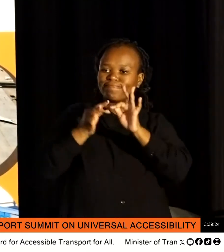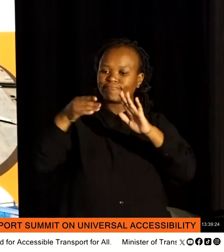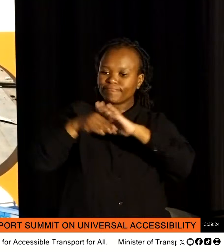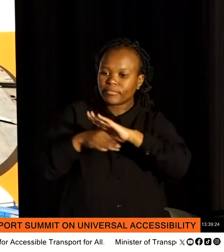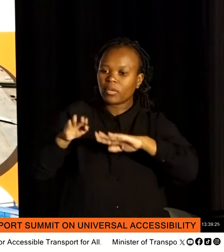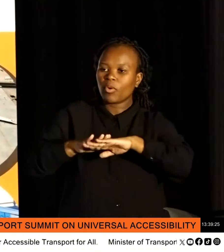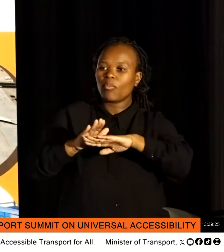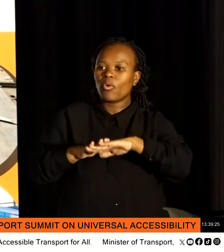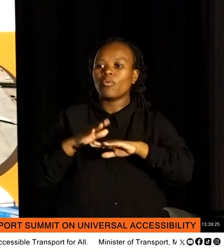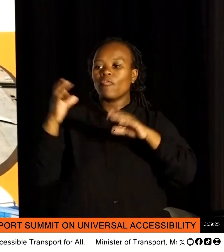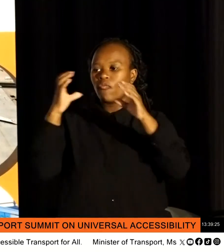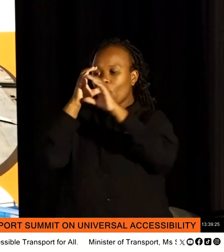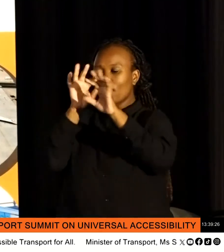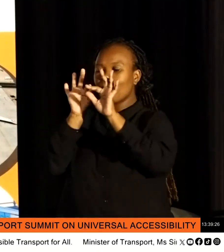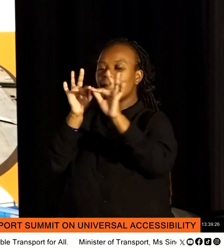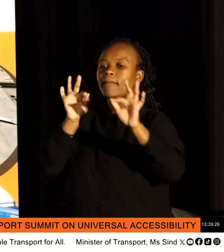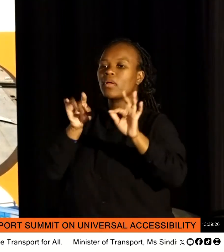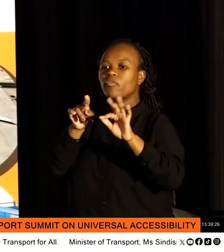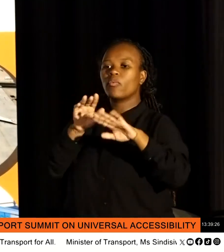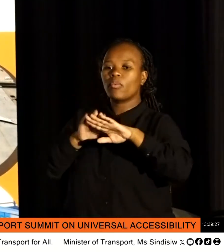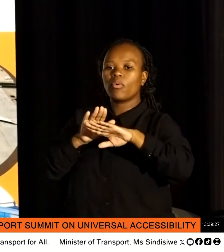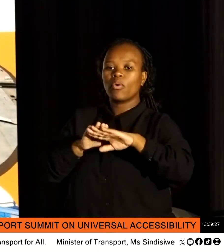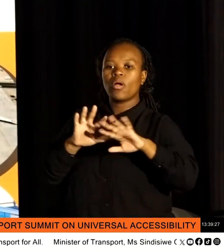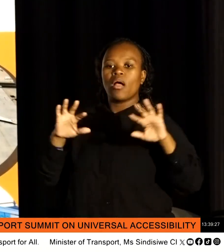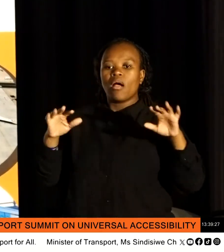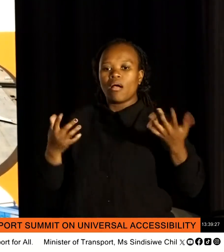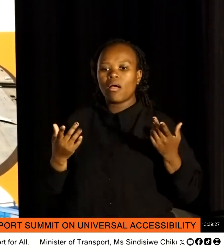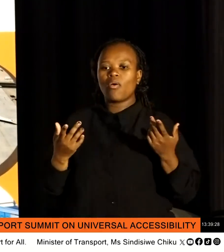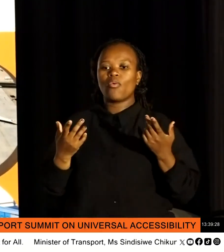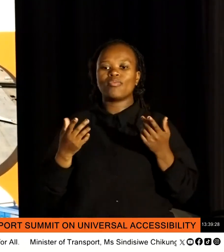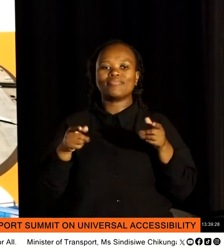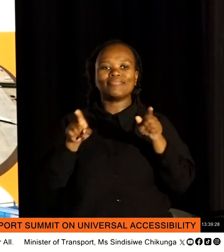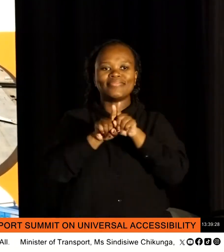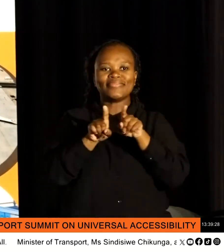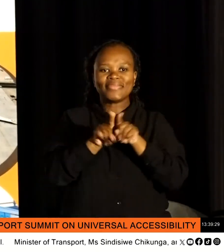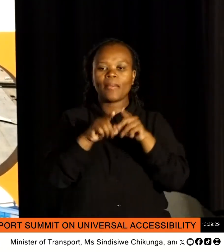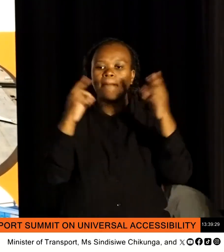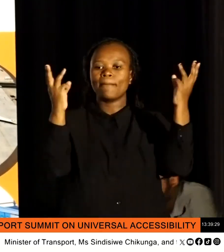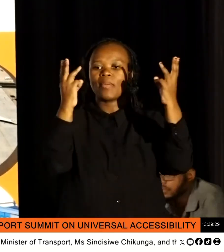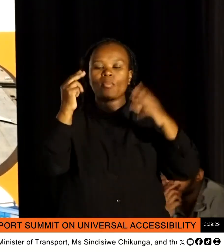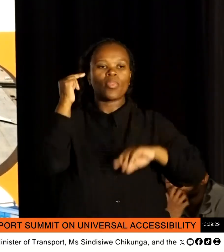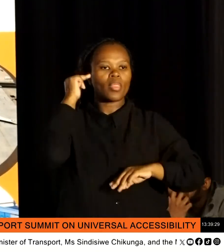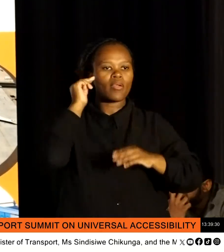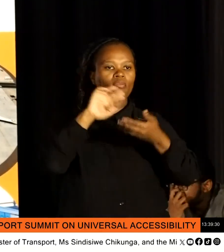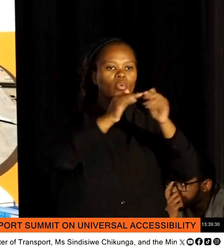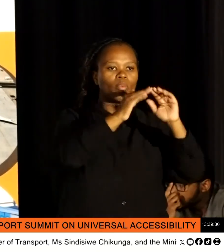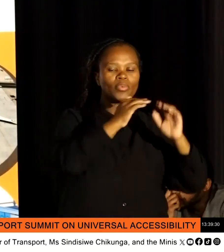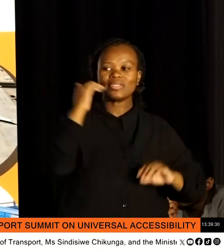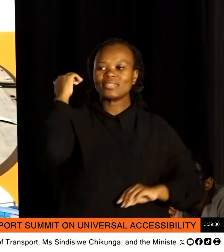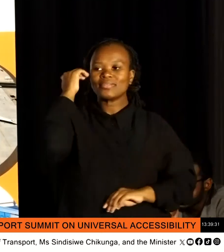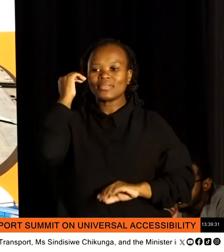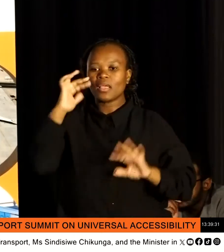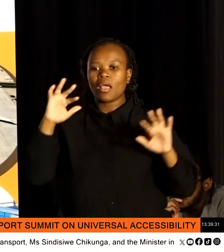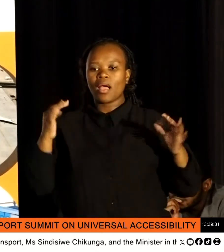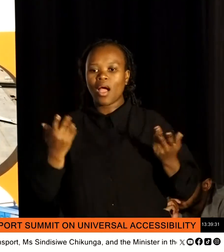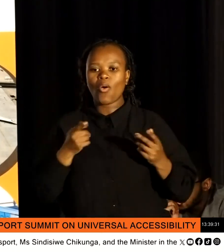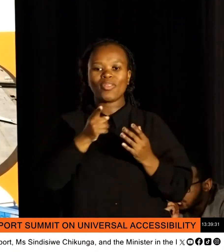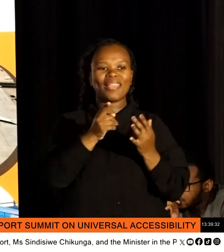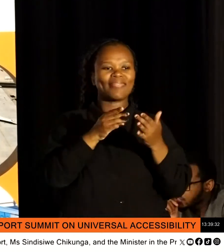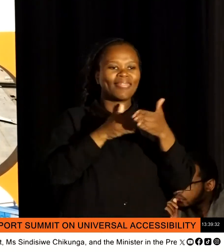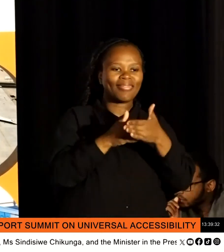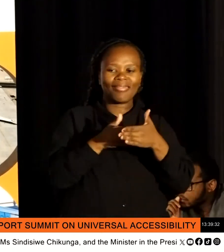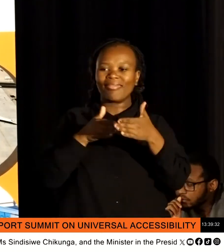focusing specifically as it pertains to how persons with hearing impairment and the deaf community experience transport